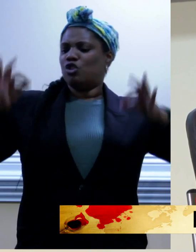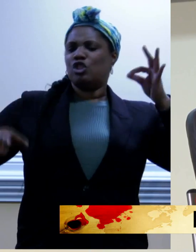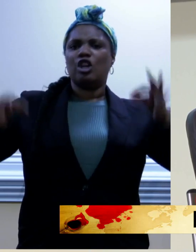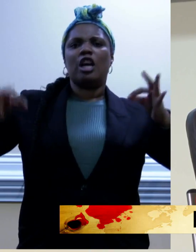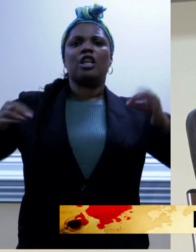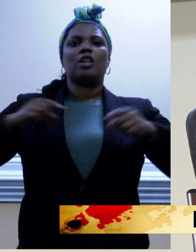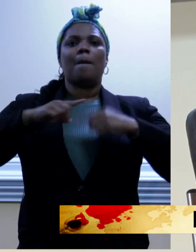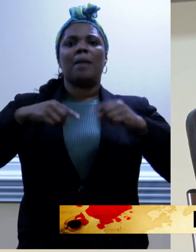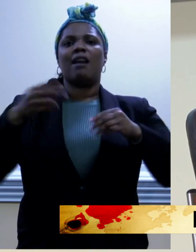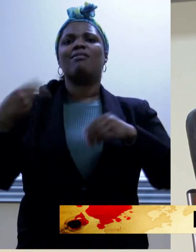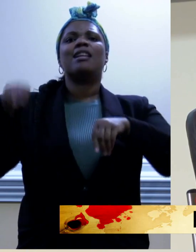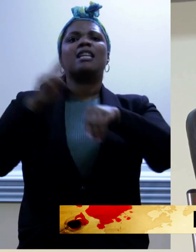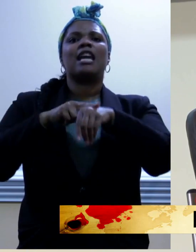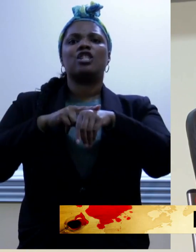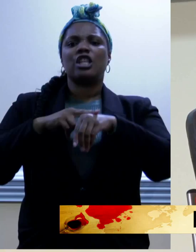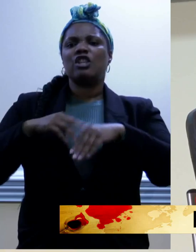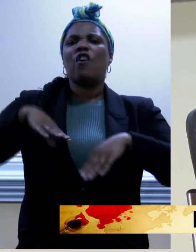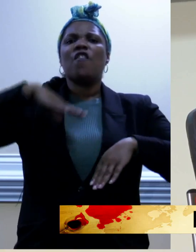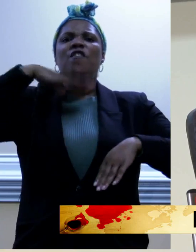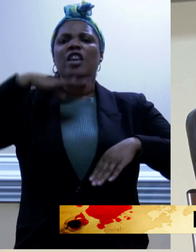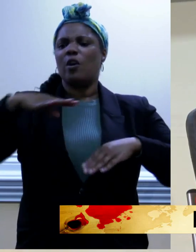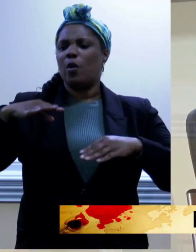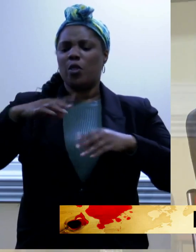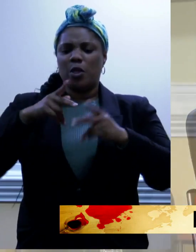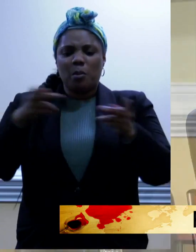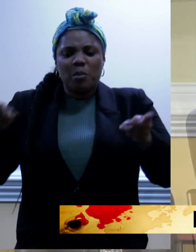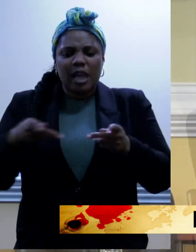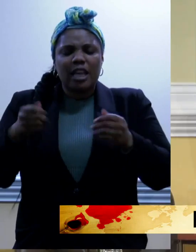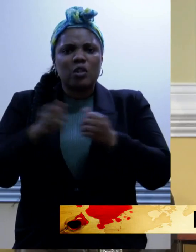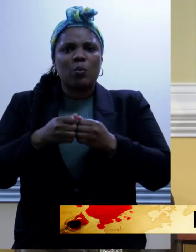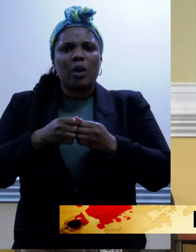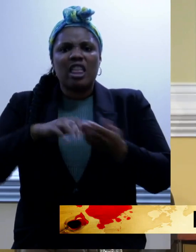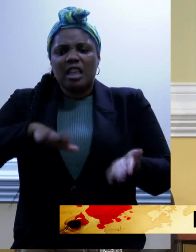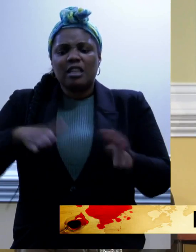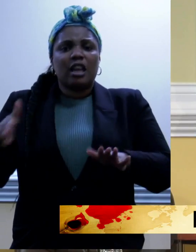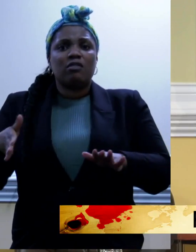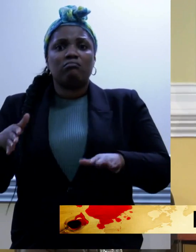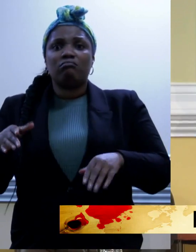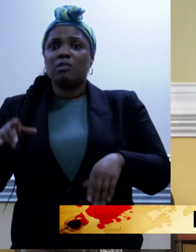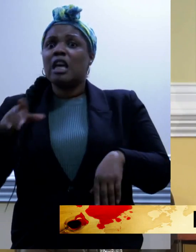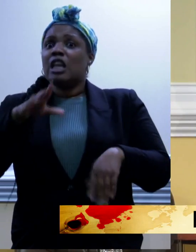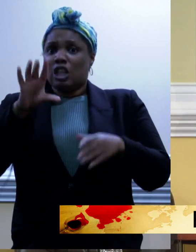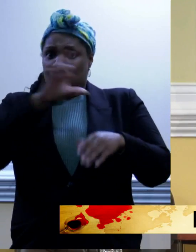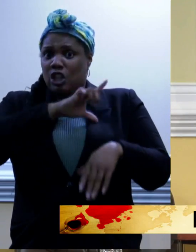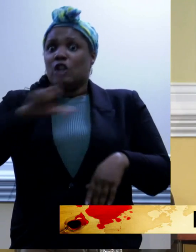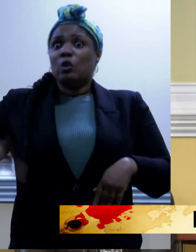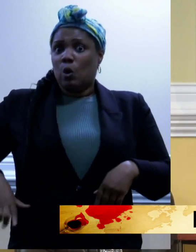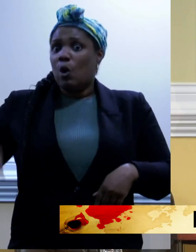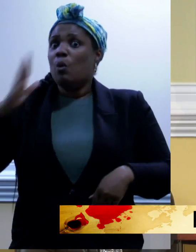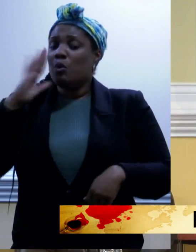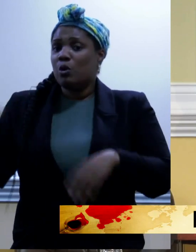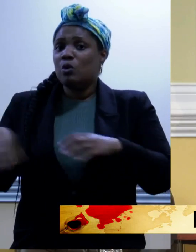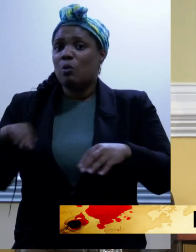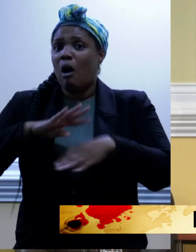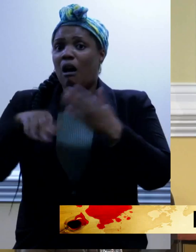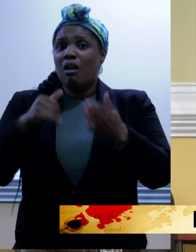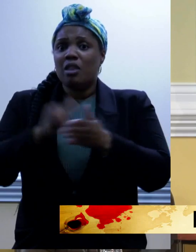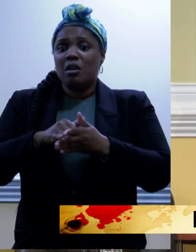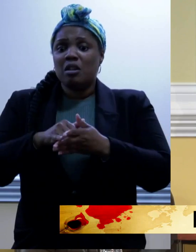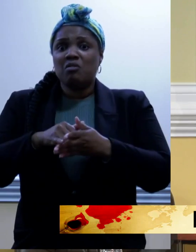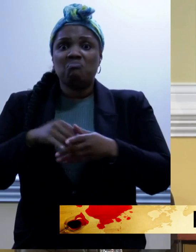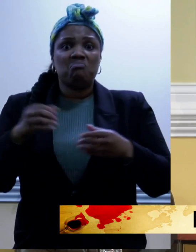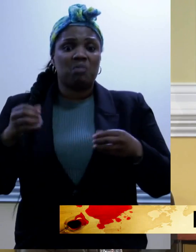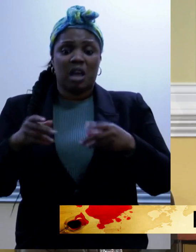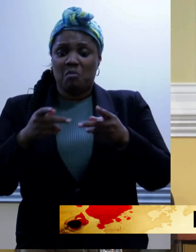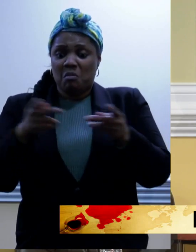fill the places with the dead bodies. Now, the Lord said at the right hand of the Father, he going to do all that stuff? Yes, sir. He going to fill the places with the